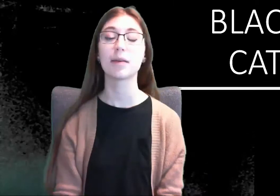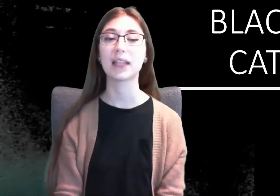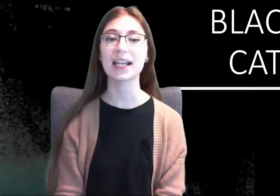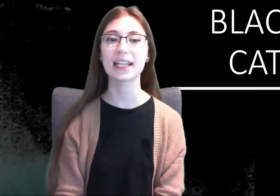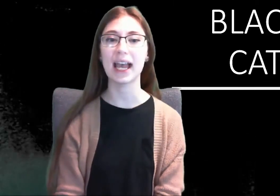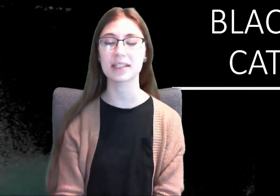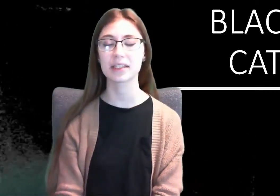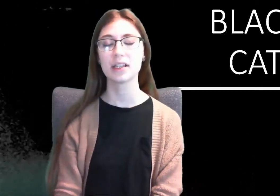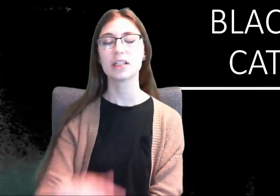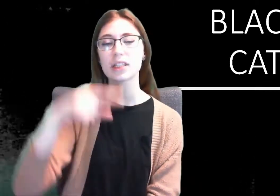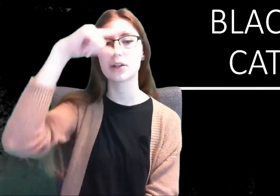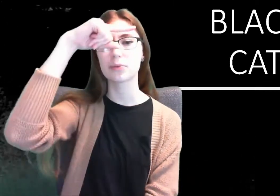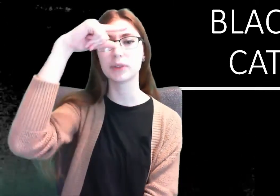Black cat. So you know, black,